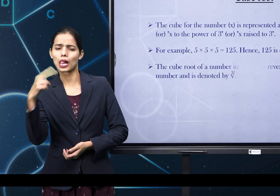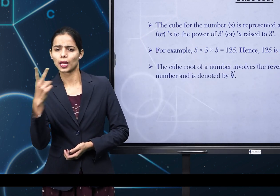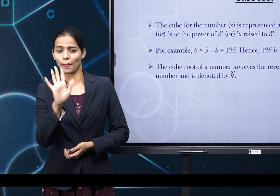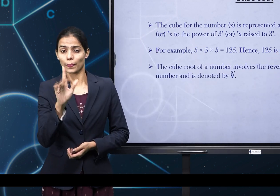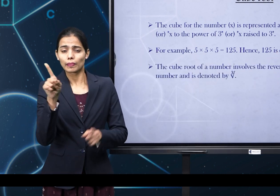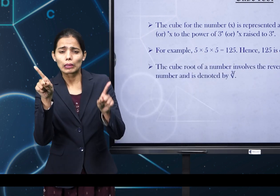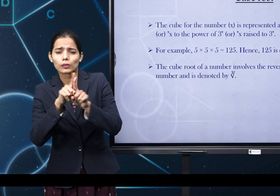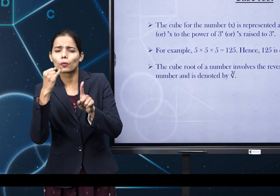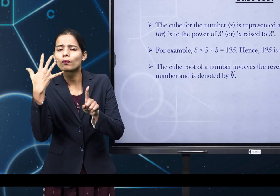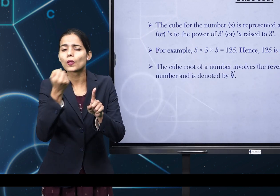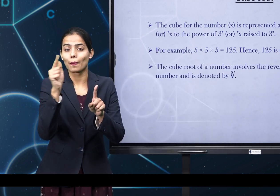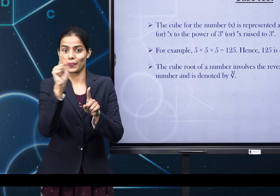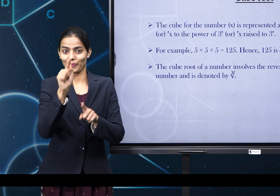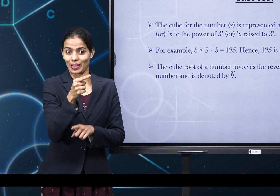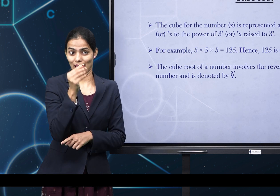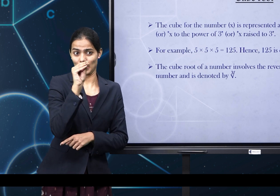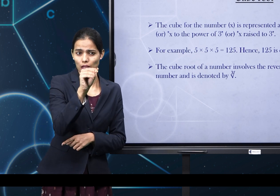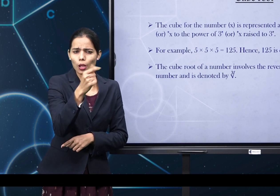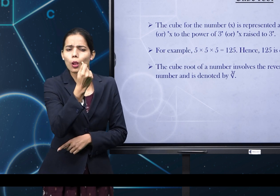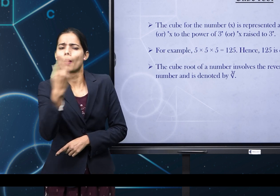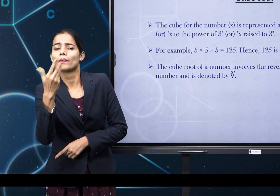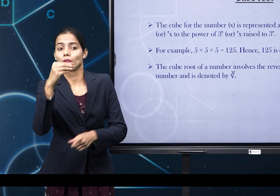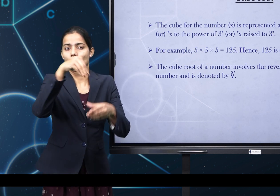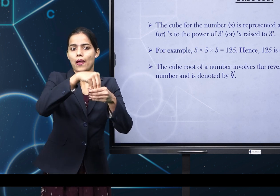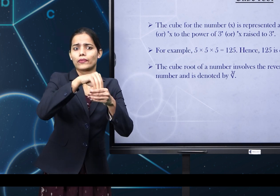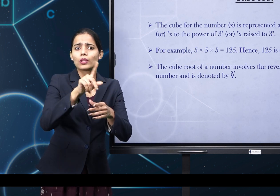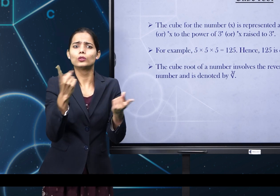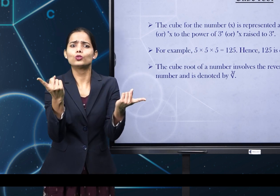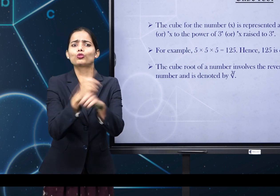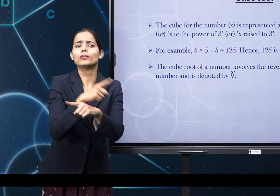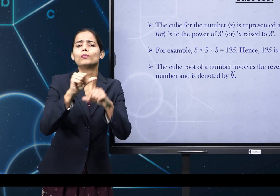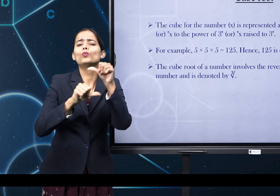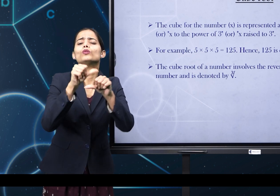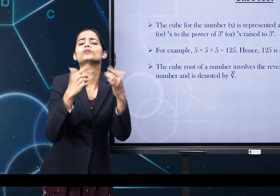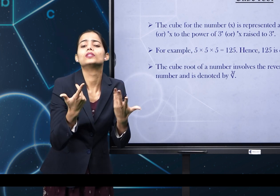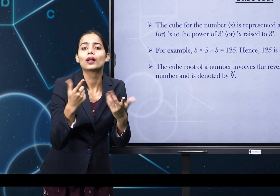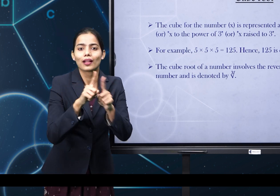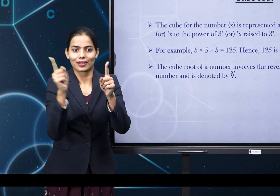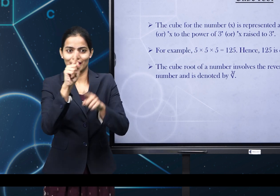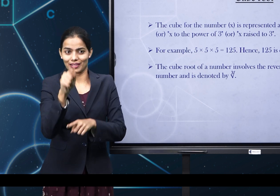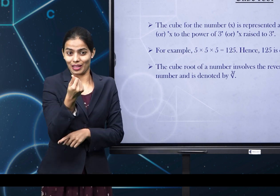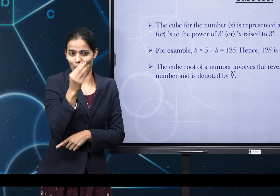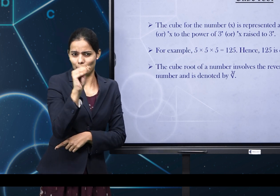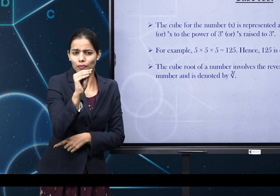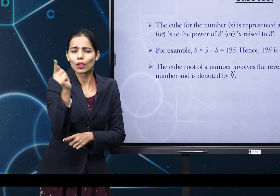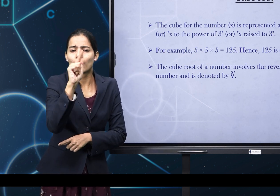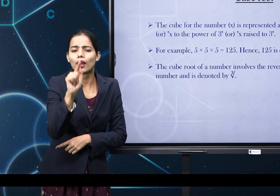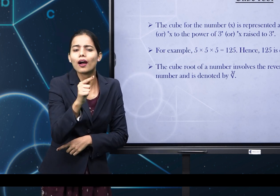While on the other hand, finding the cube root of a number involves the reverse process of the cube of a number and